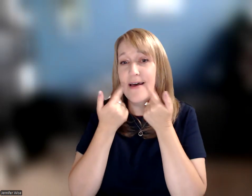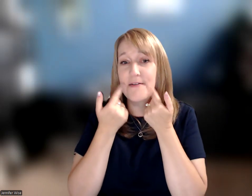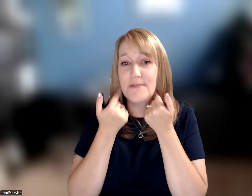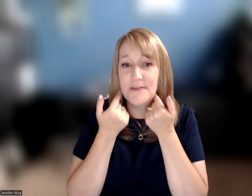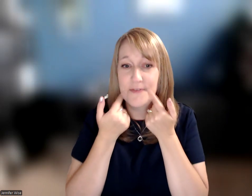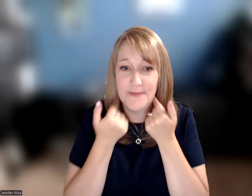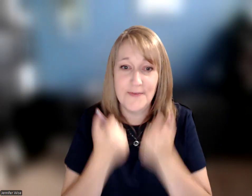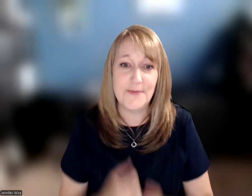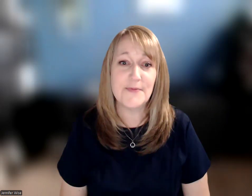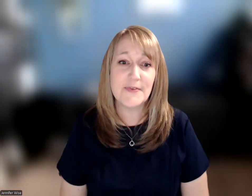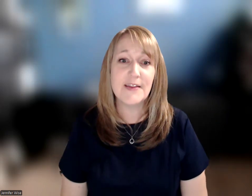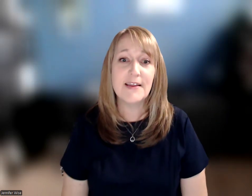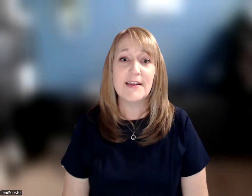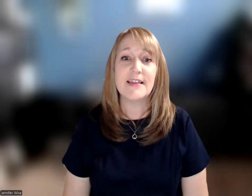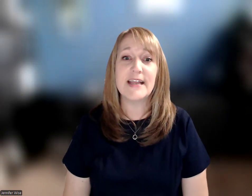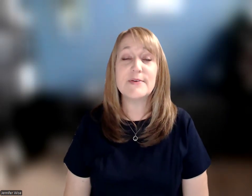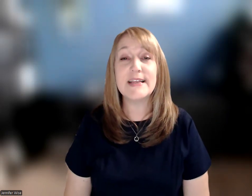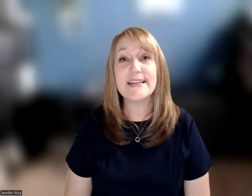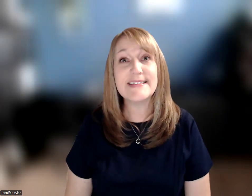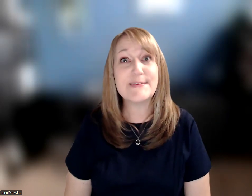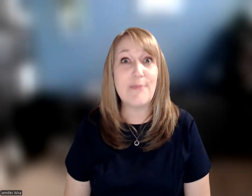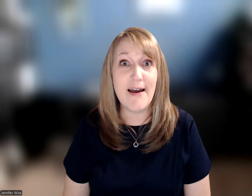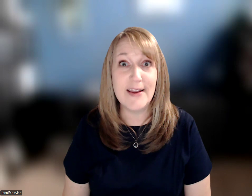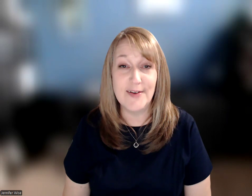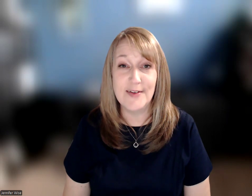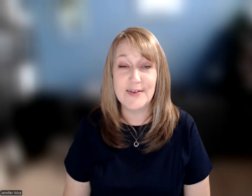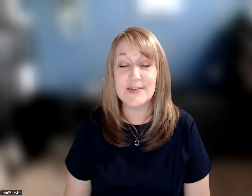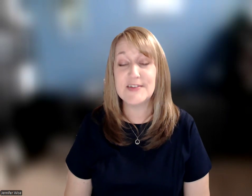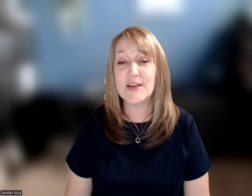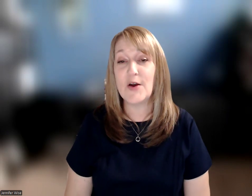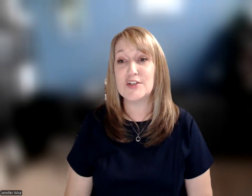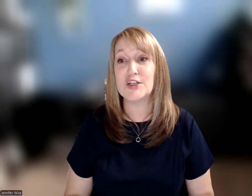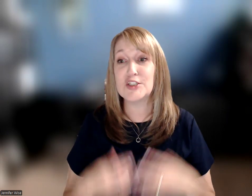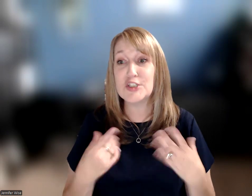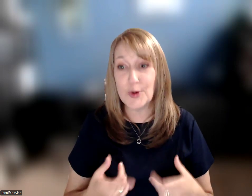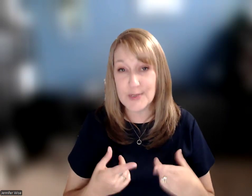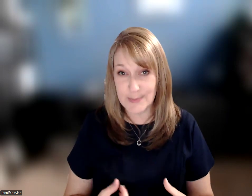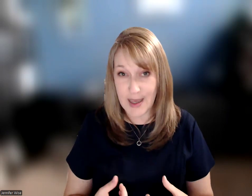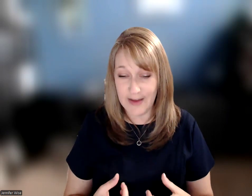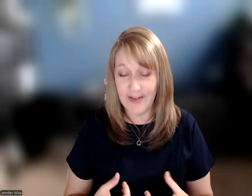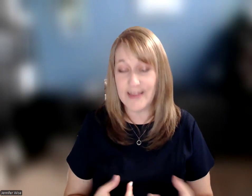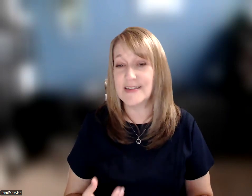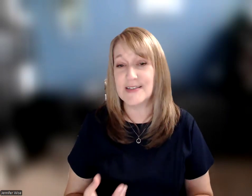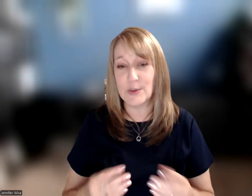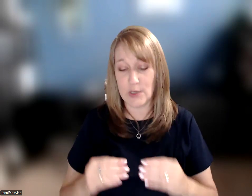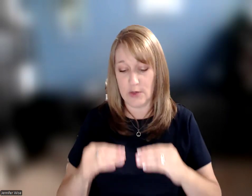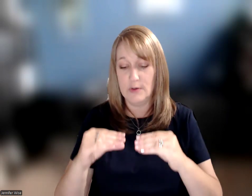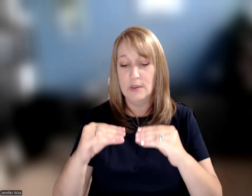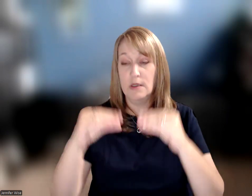laugh. The next one is smile. So to show a smile, I think this is so cute.